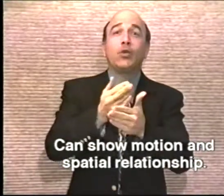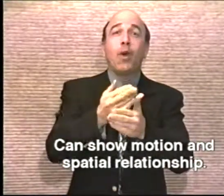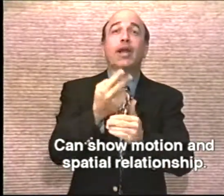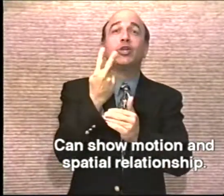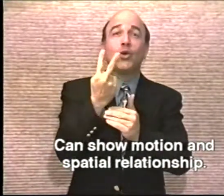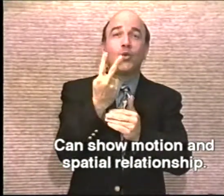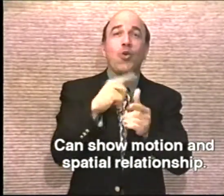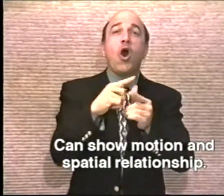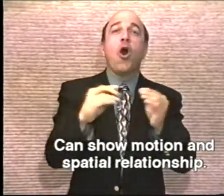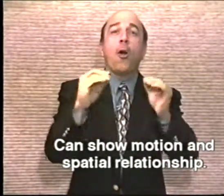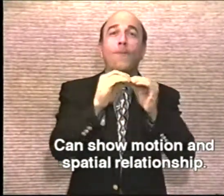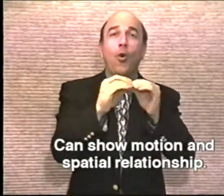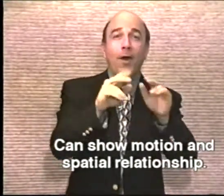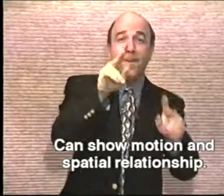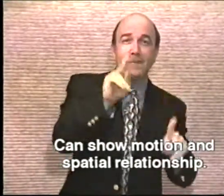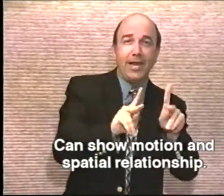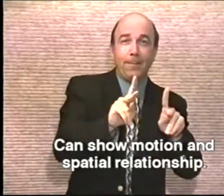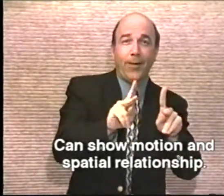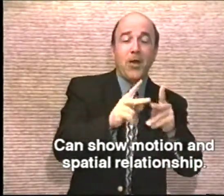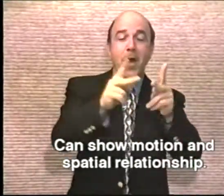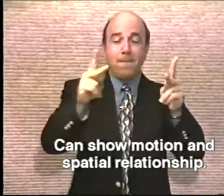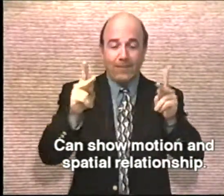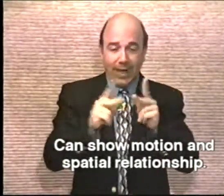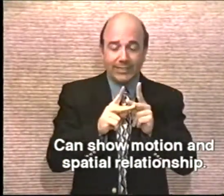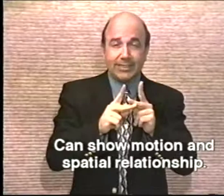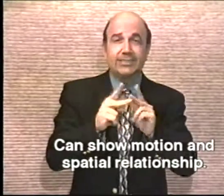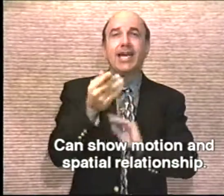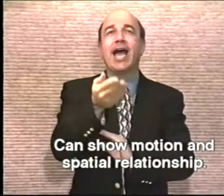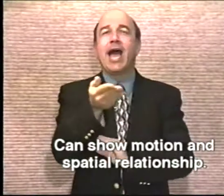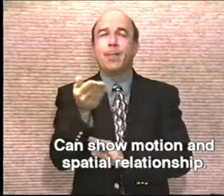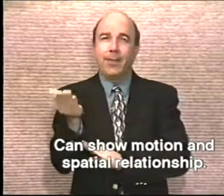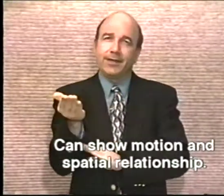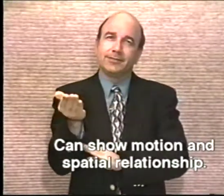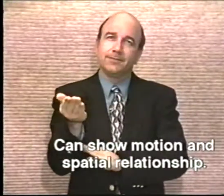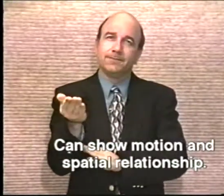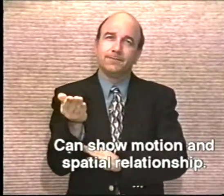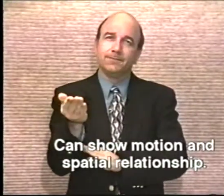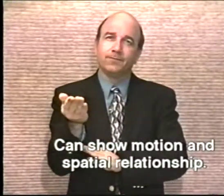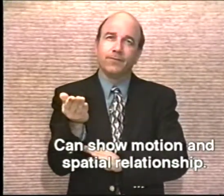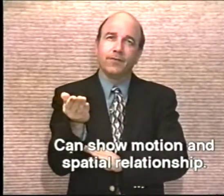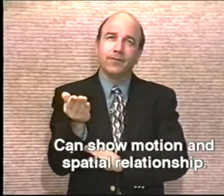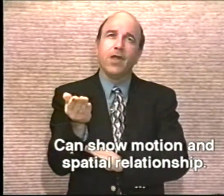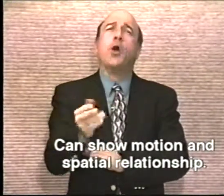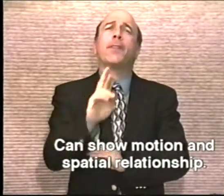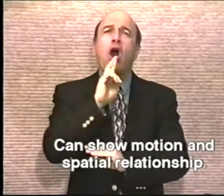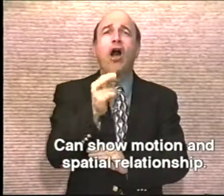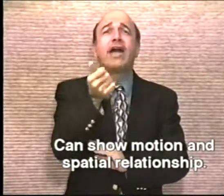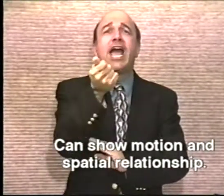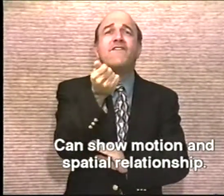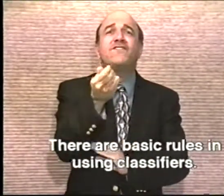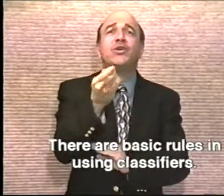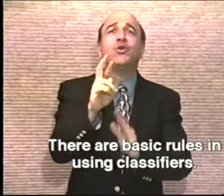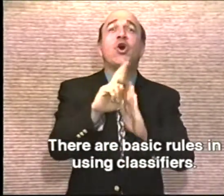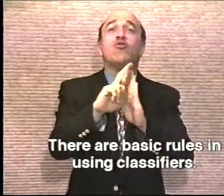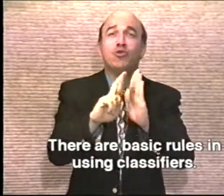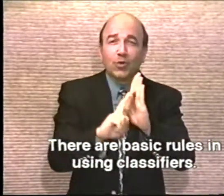between two or more people, places, and things. There are a few rules